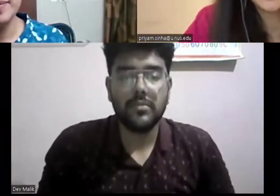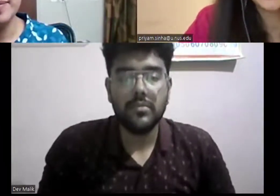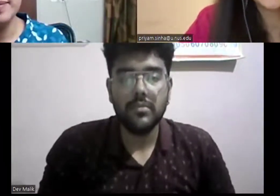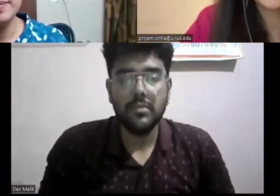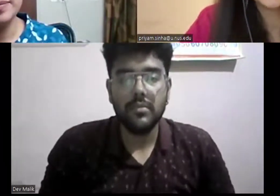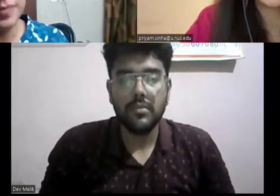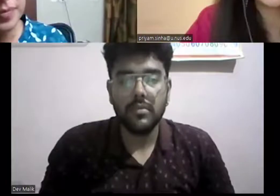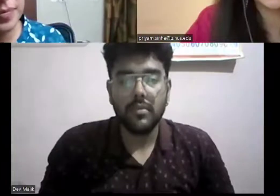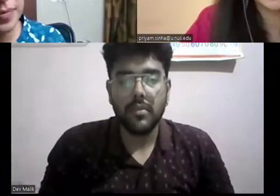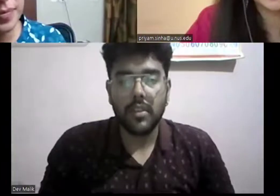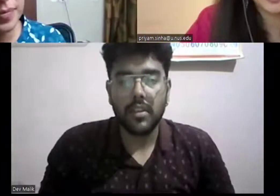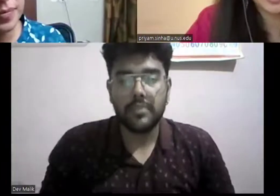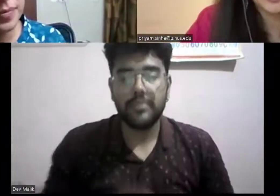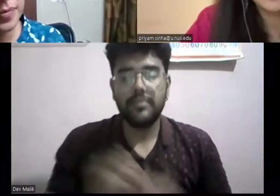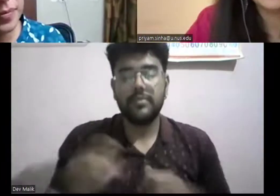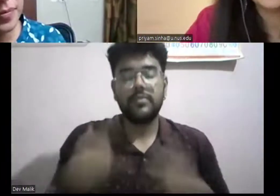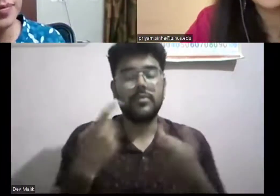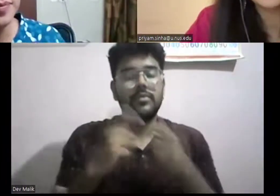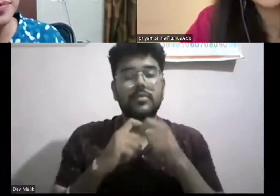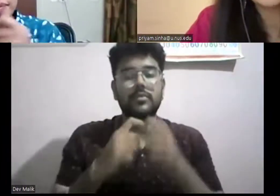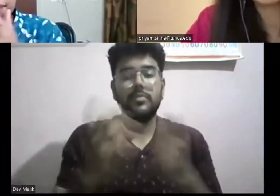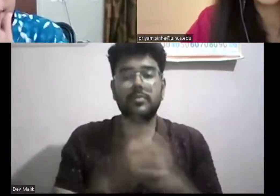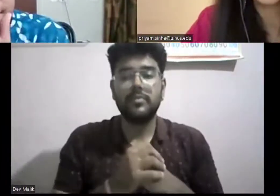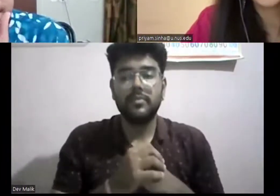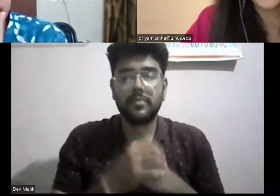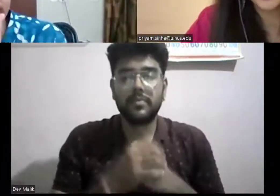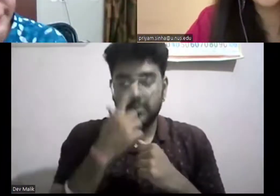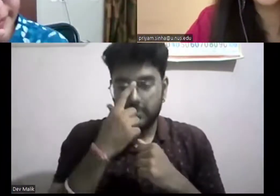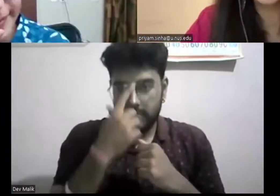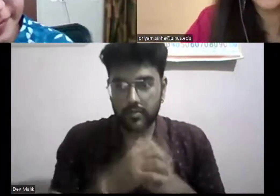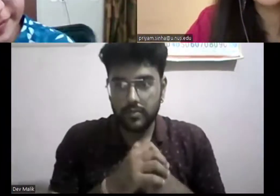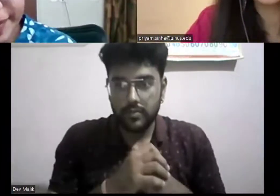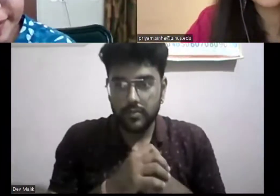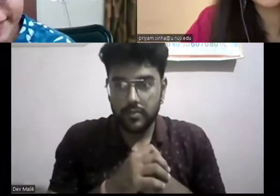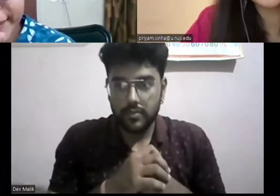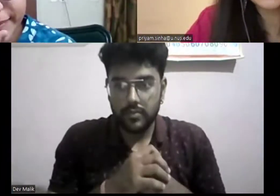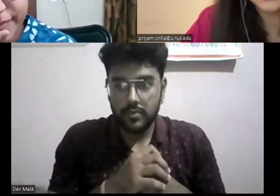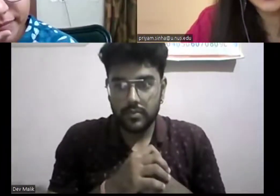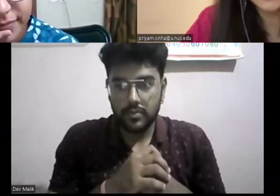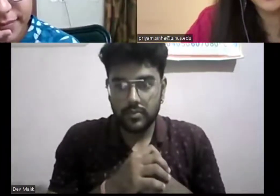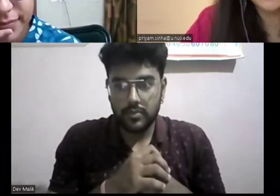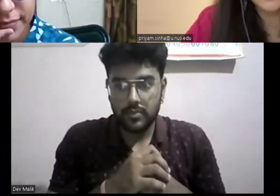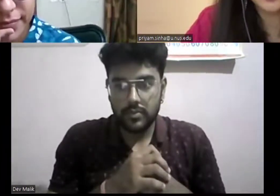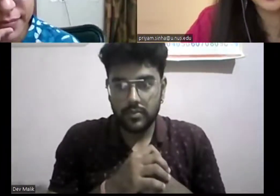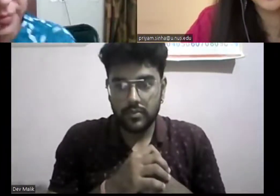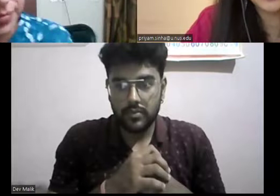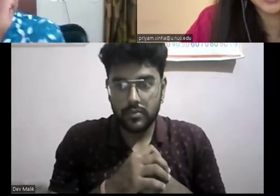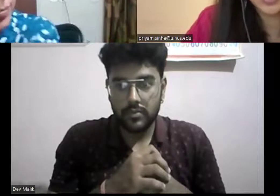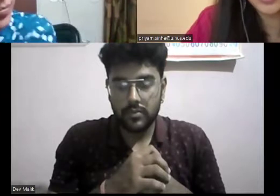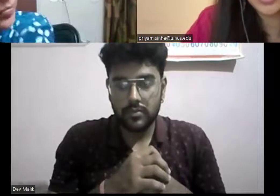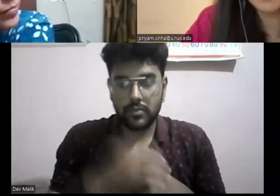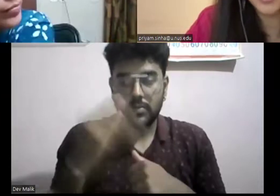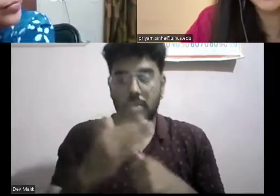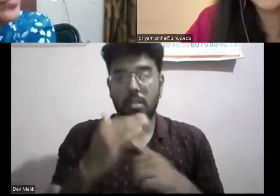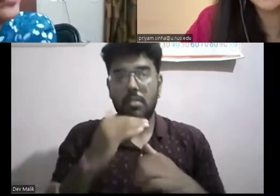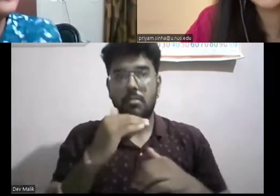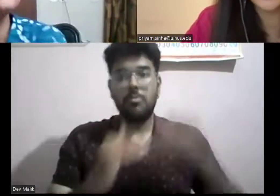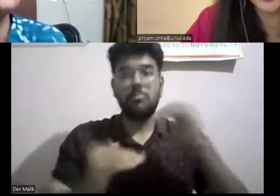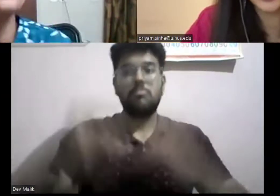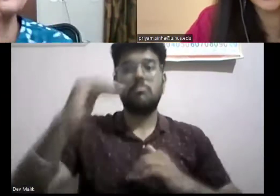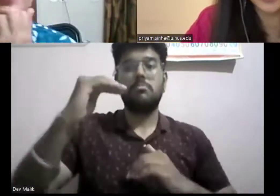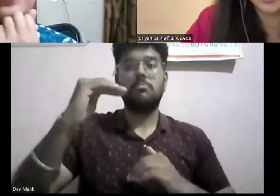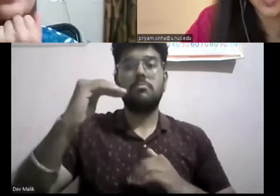So the next question is, how can one reconcile the privileged position that